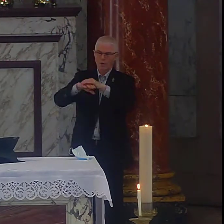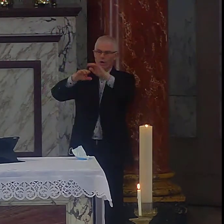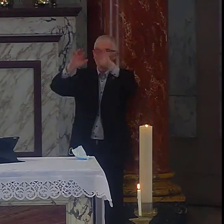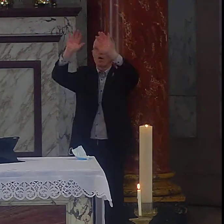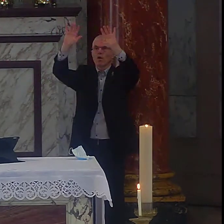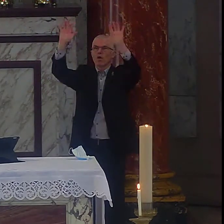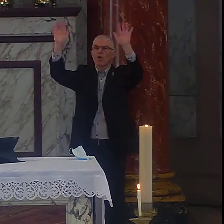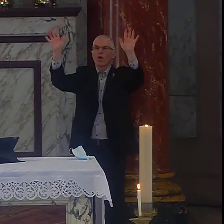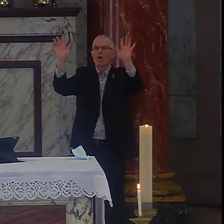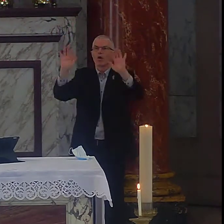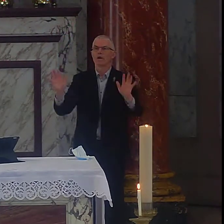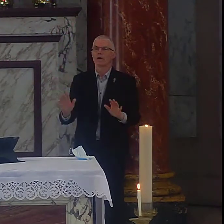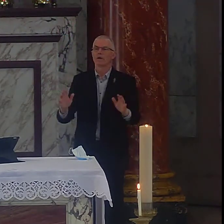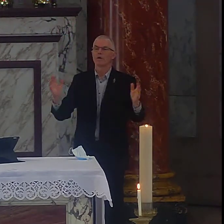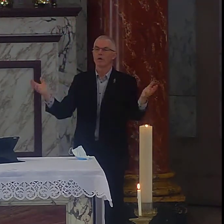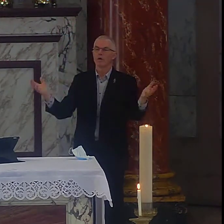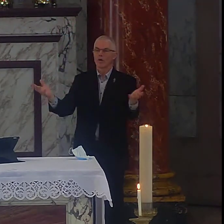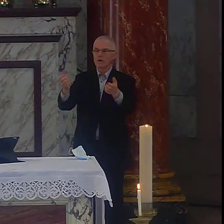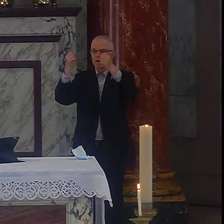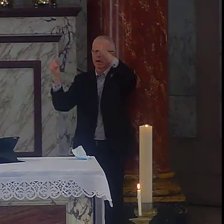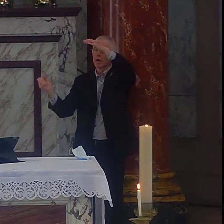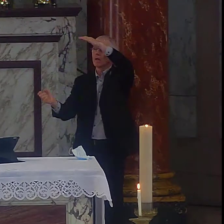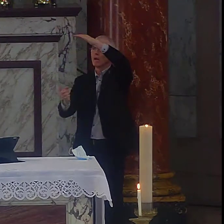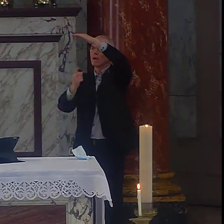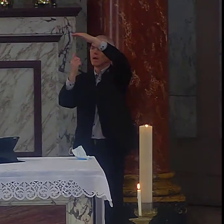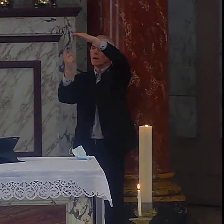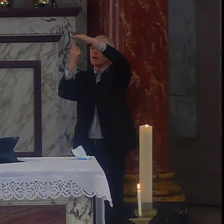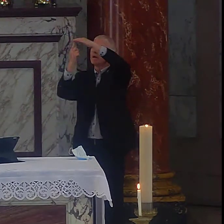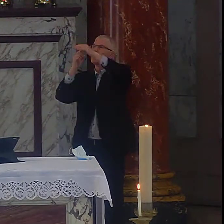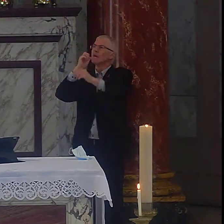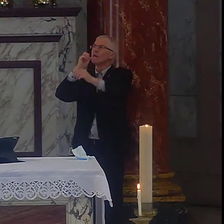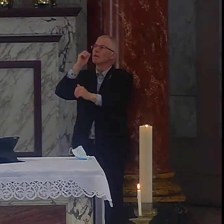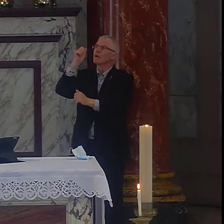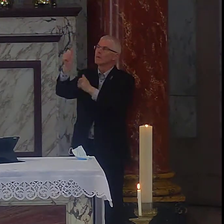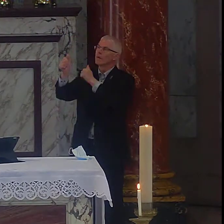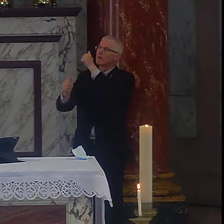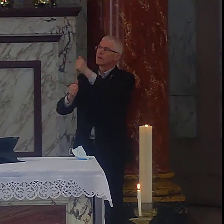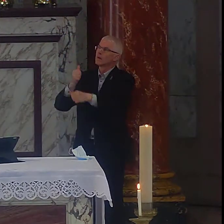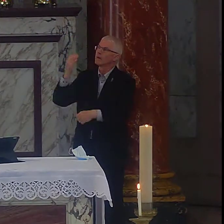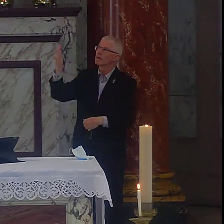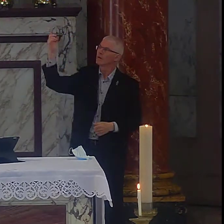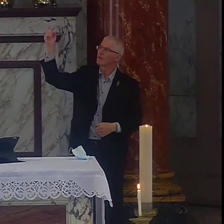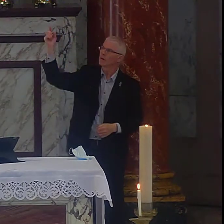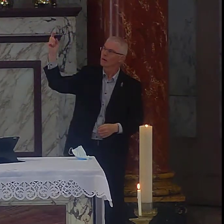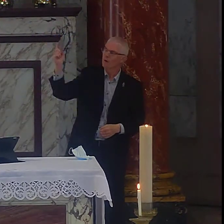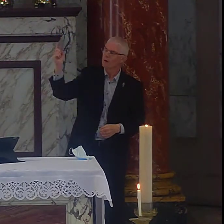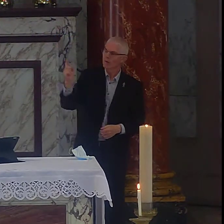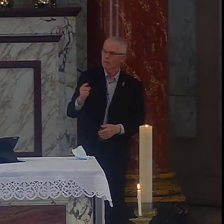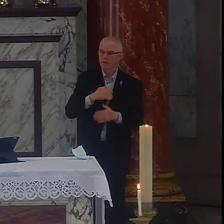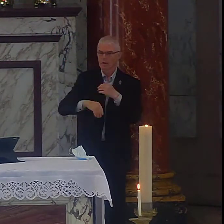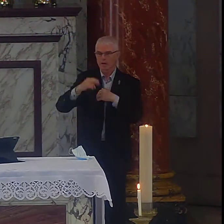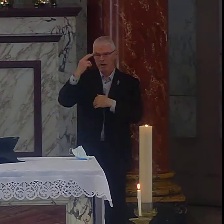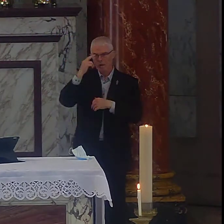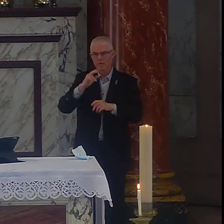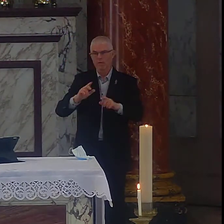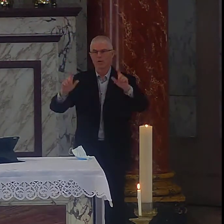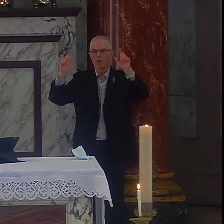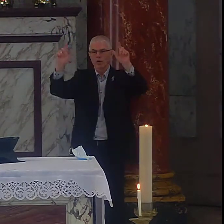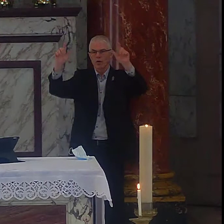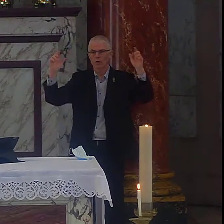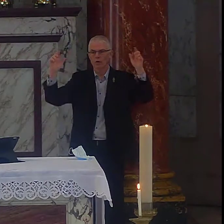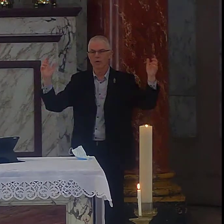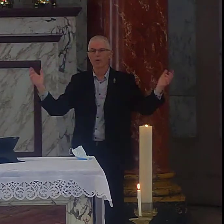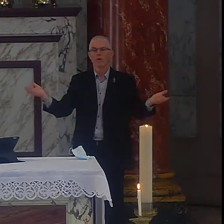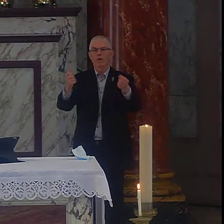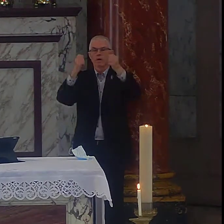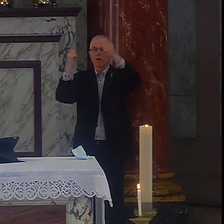full of your glory. Hosanna in the highest. Blessed is he who comes in the name of the